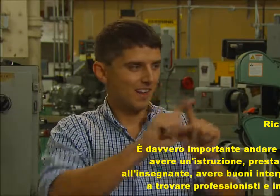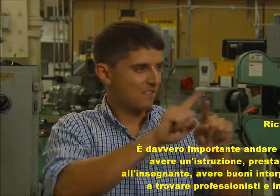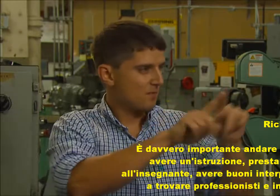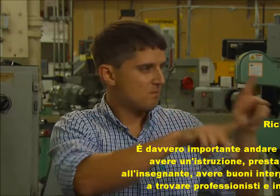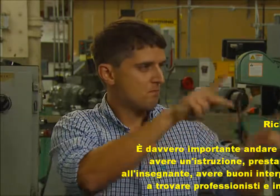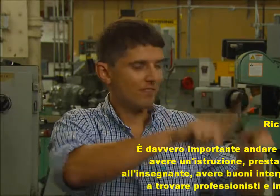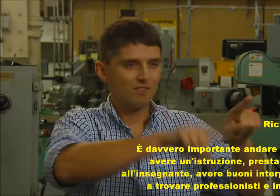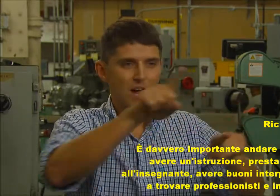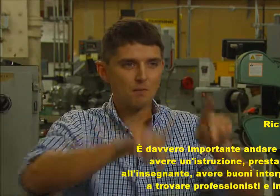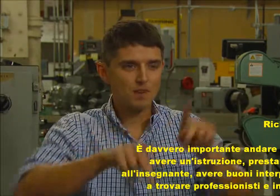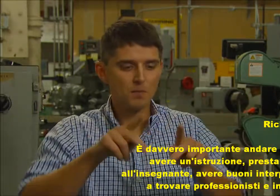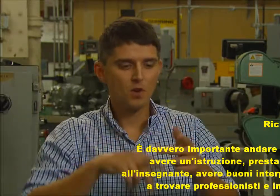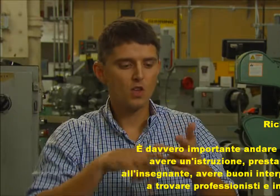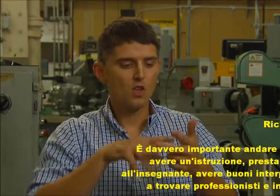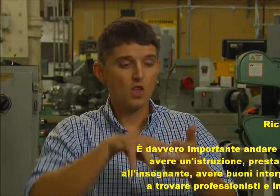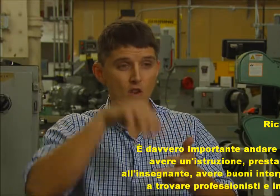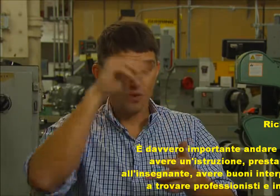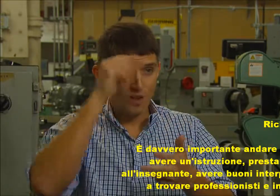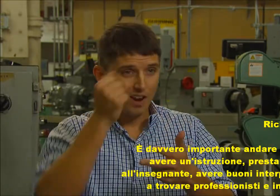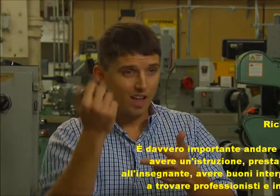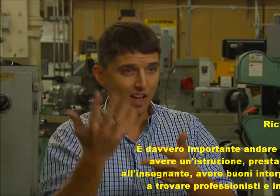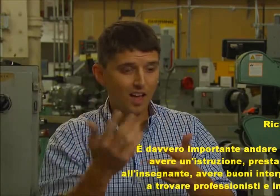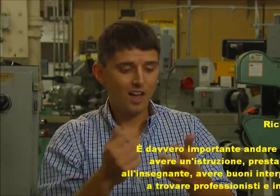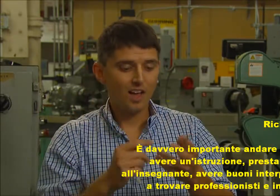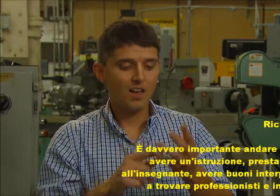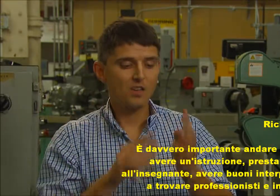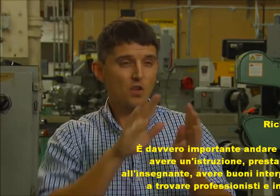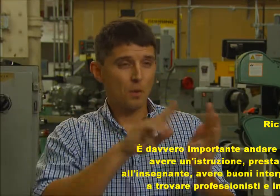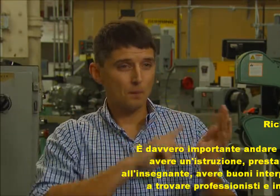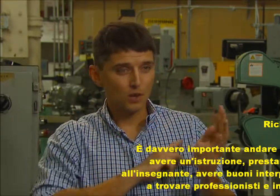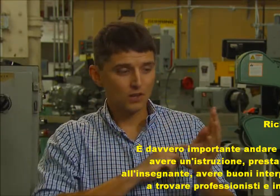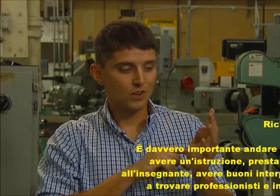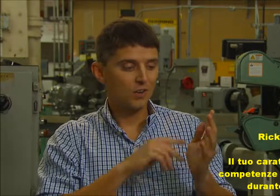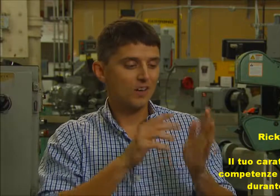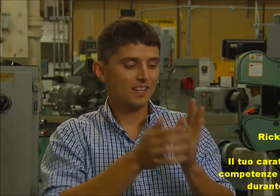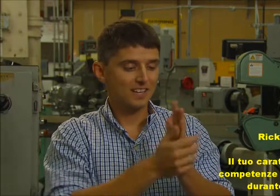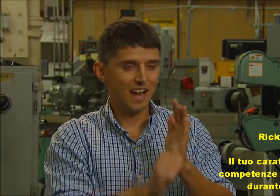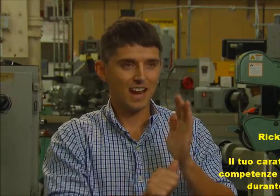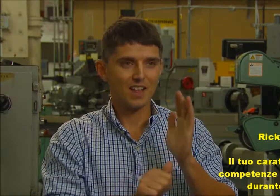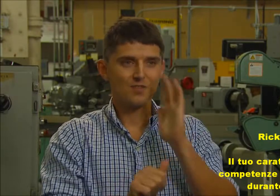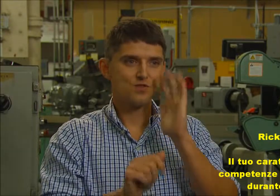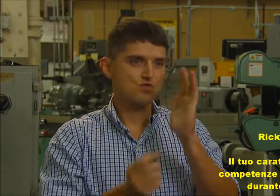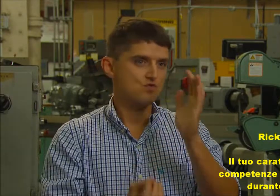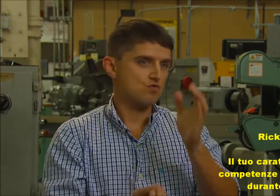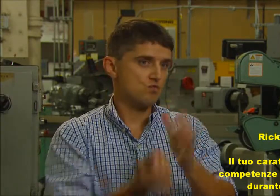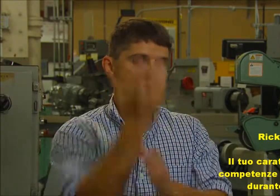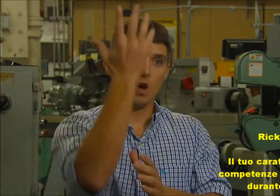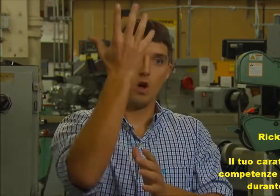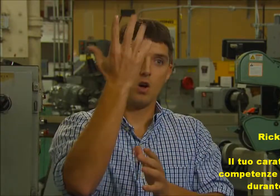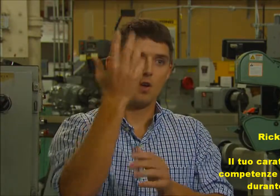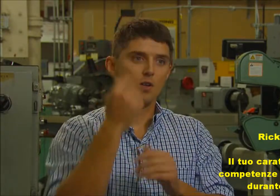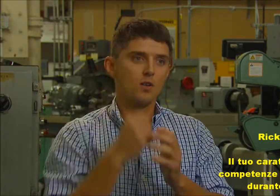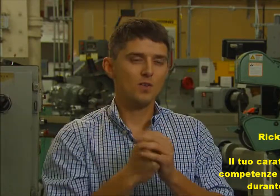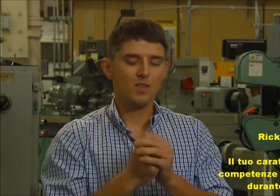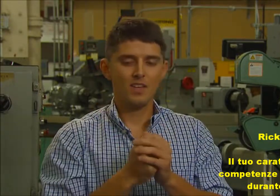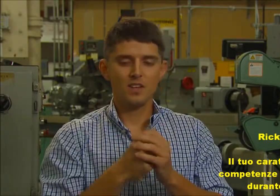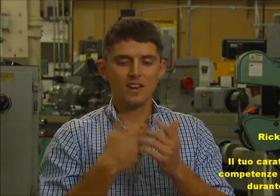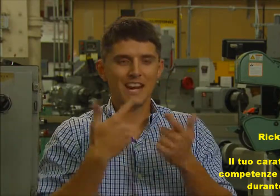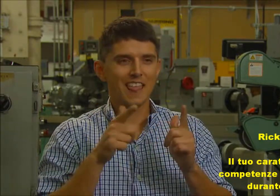to have good interpreters, and to visit with professional people and learn a lot. Your personalities and your skills will grow